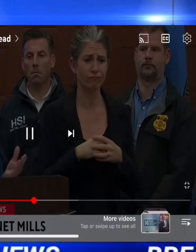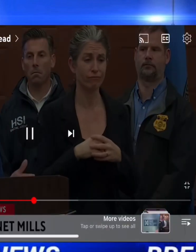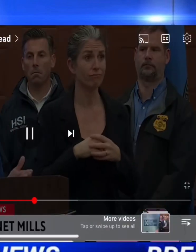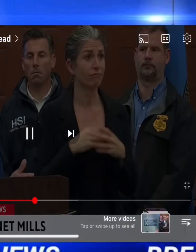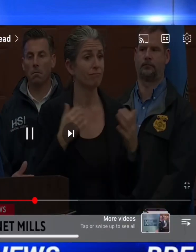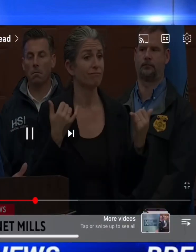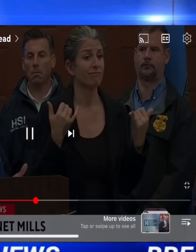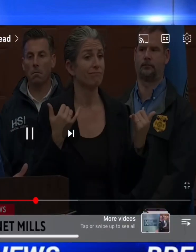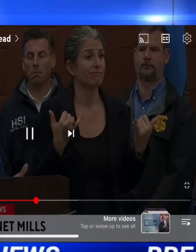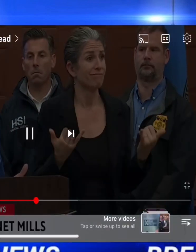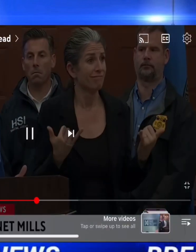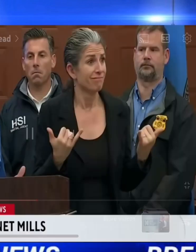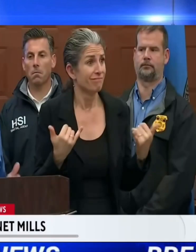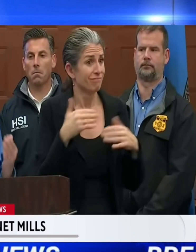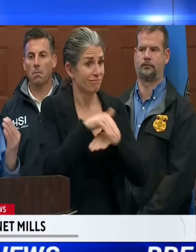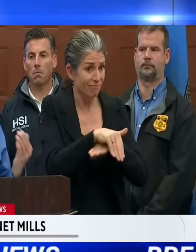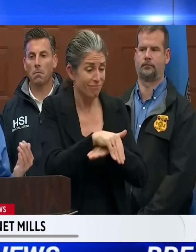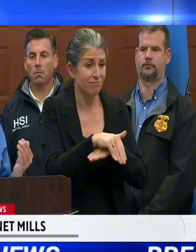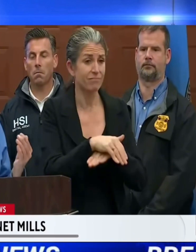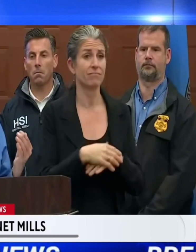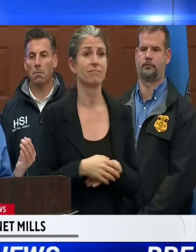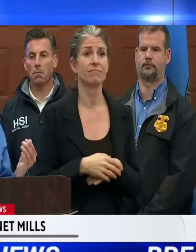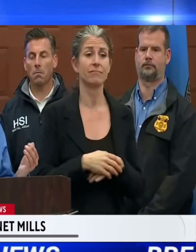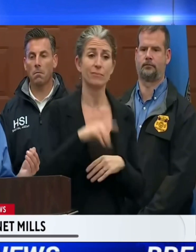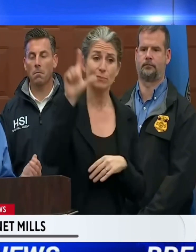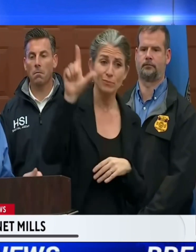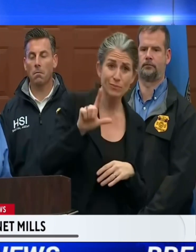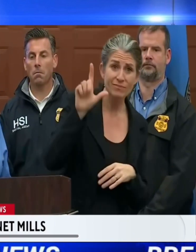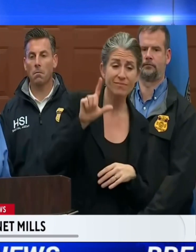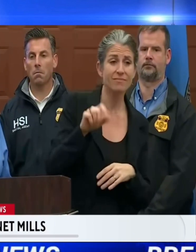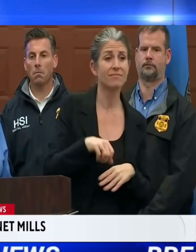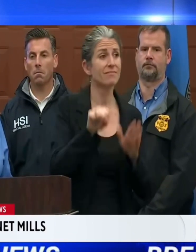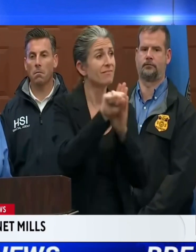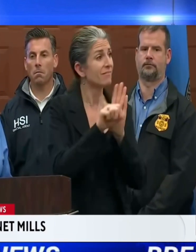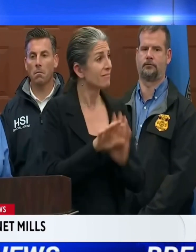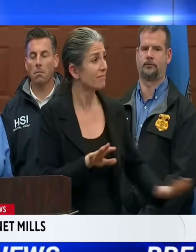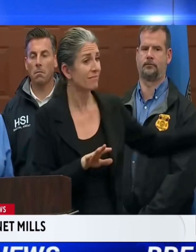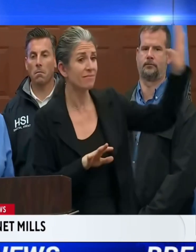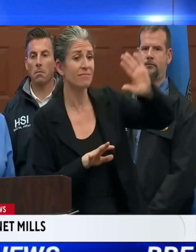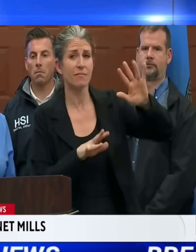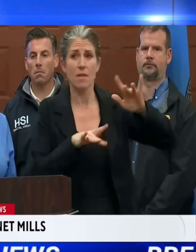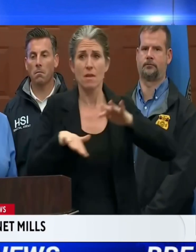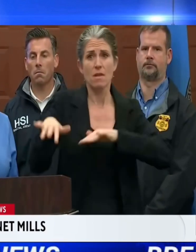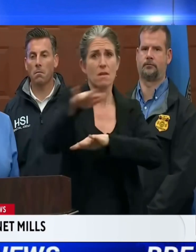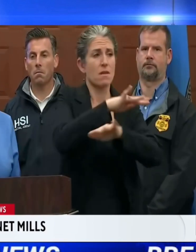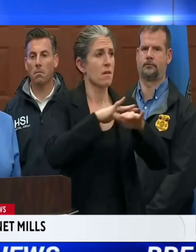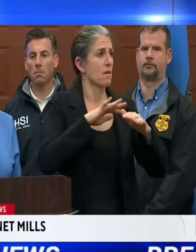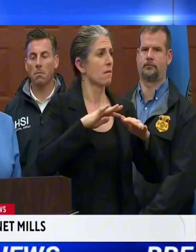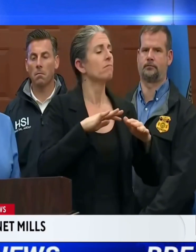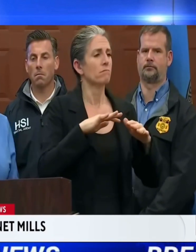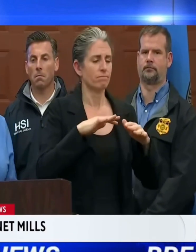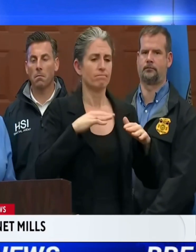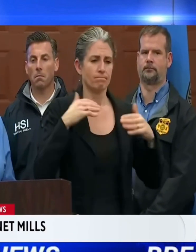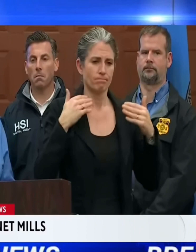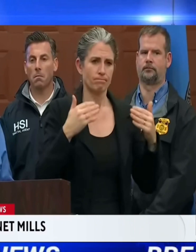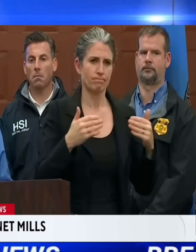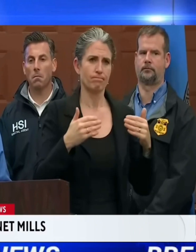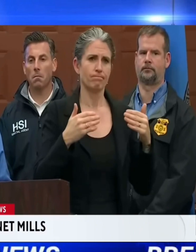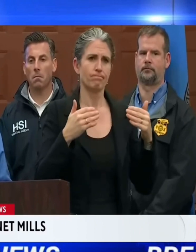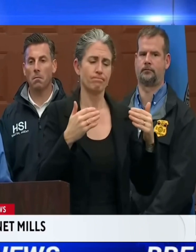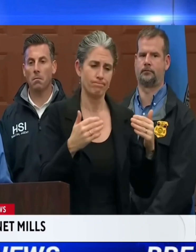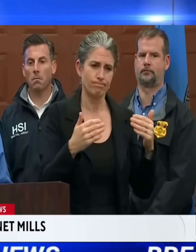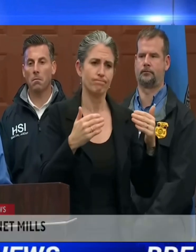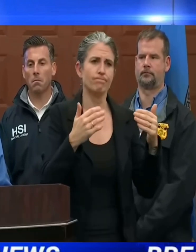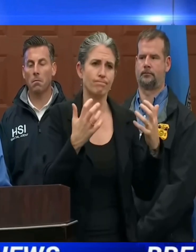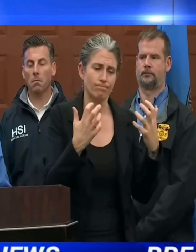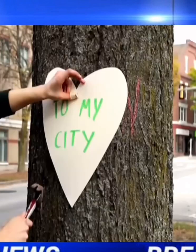And the state of Maine begin to move forward on what will be a long and difficult